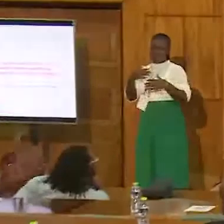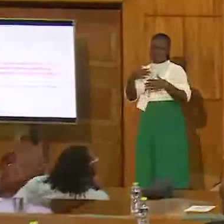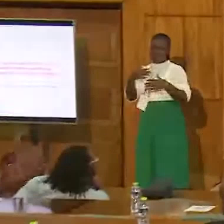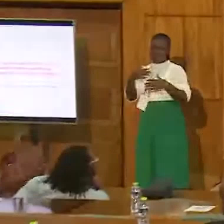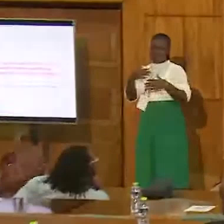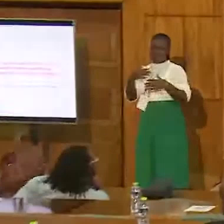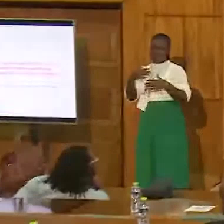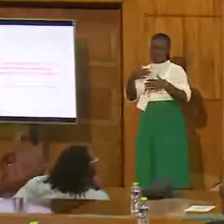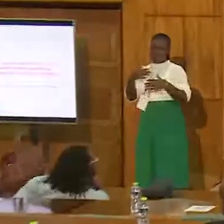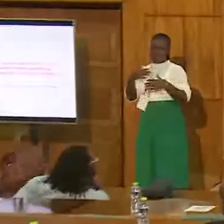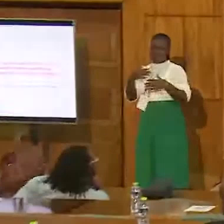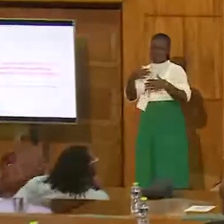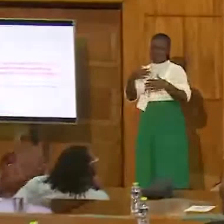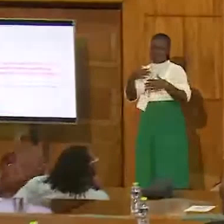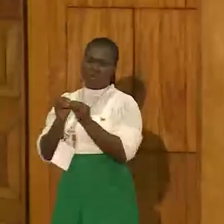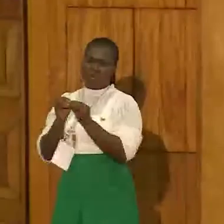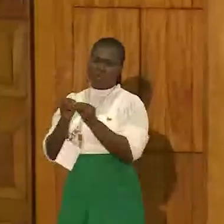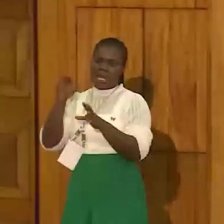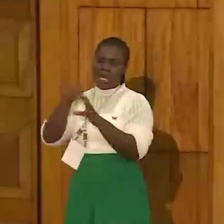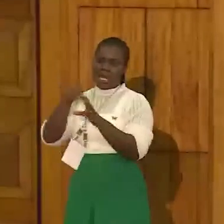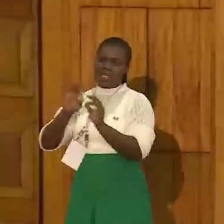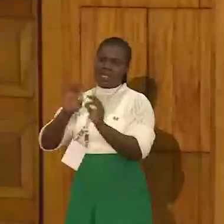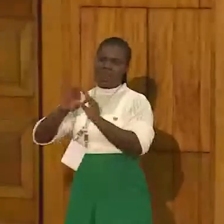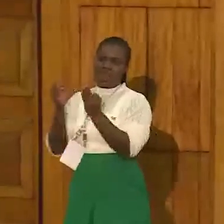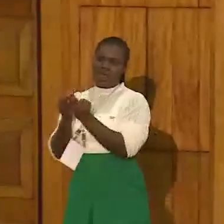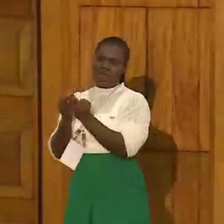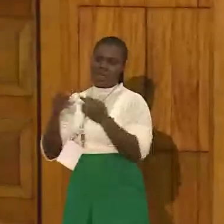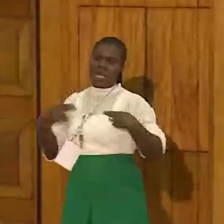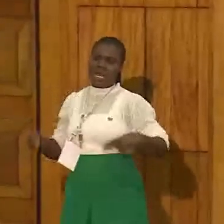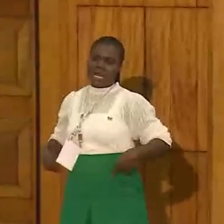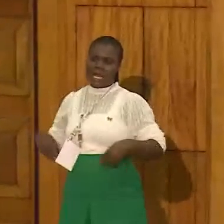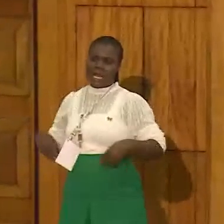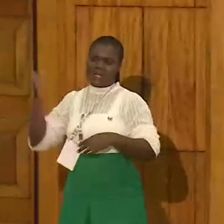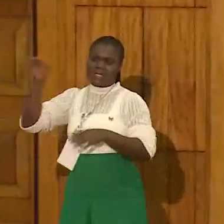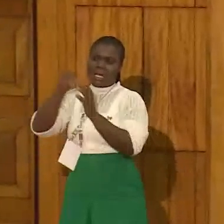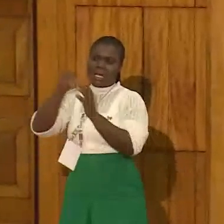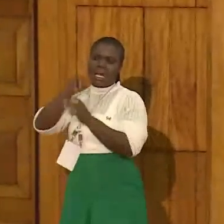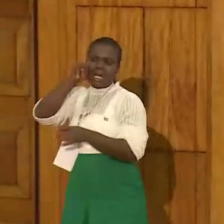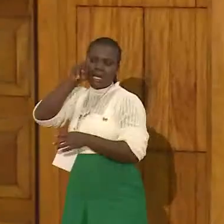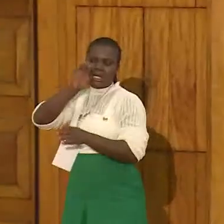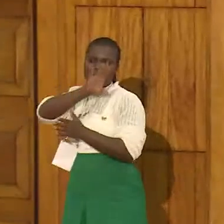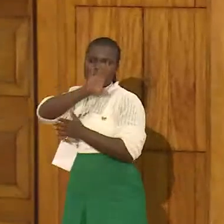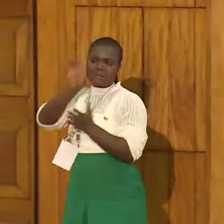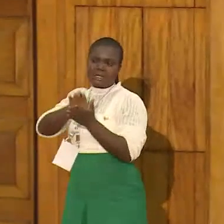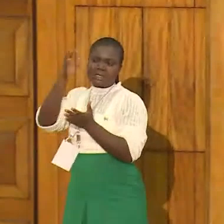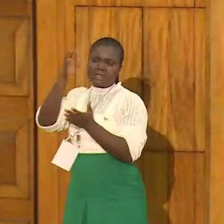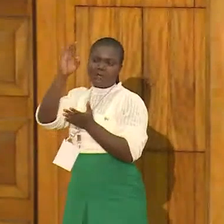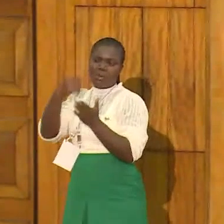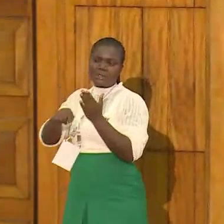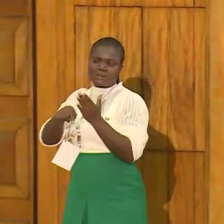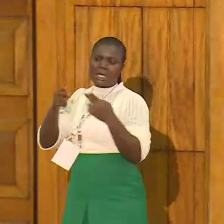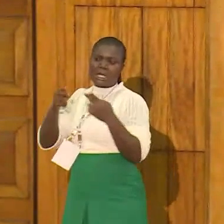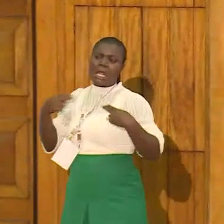including positions at Family Health International, FHI 360 Nigeria, the Center for Integrated Health Programs in